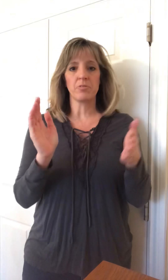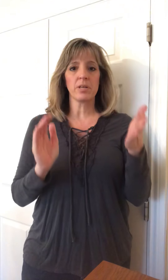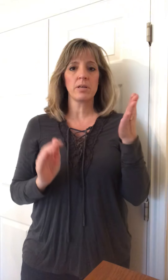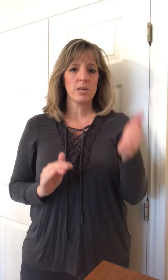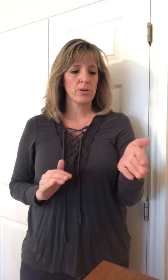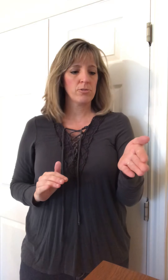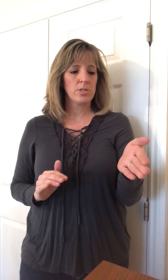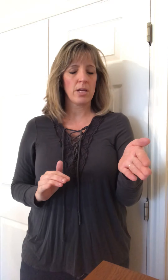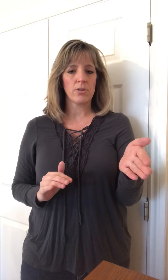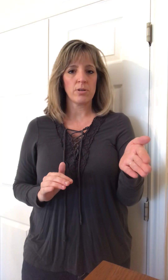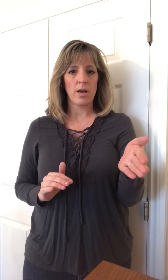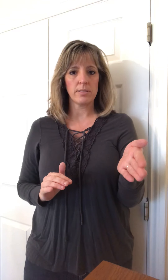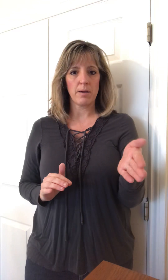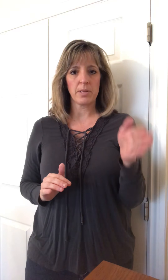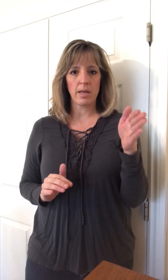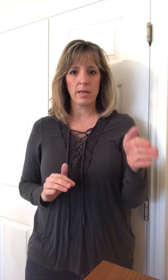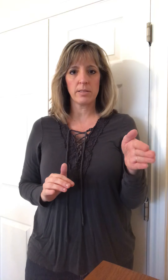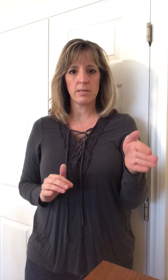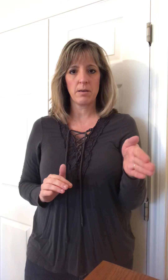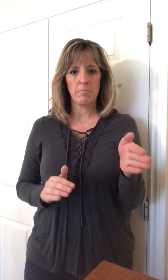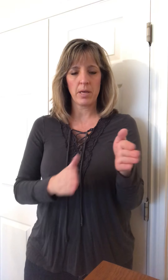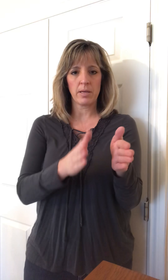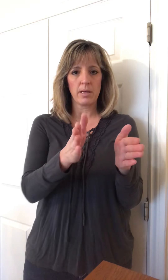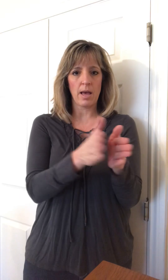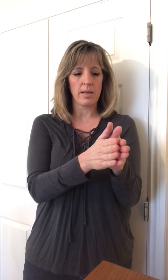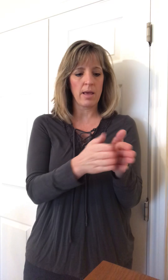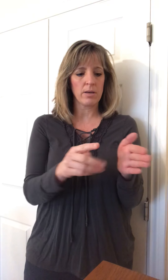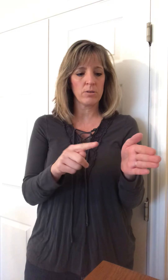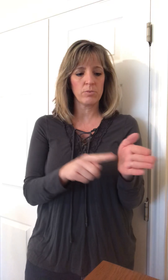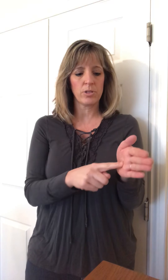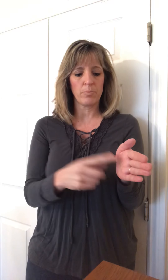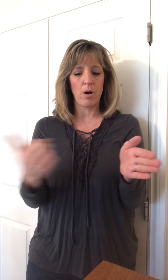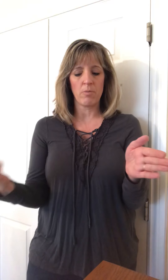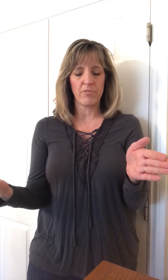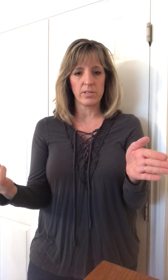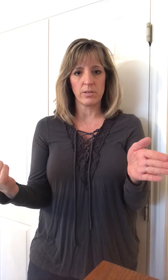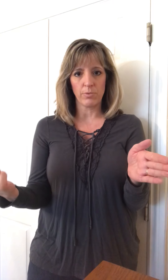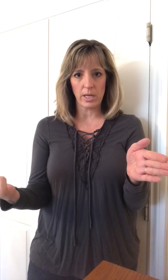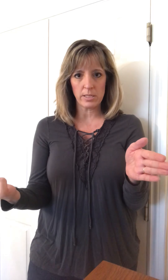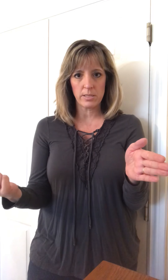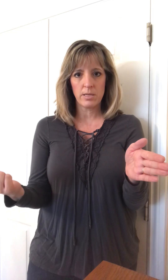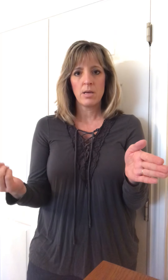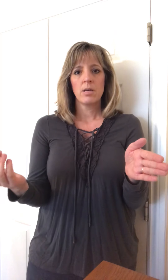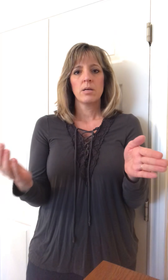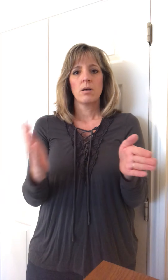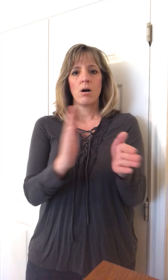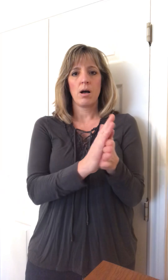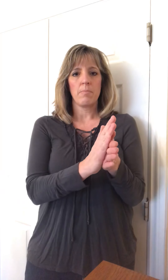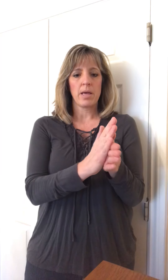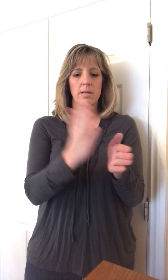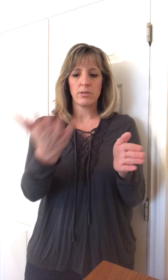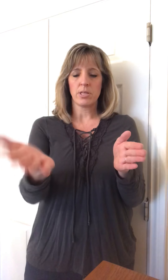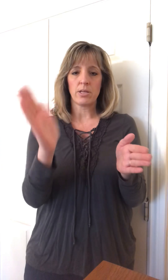Movie, you take your non-dominant hand, make it at an angle with your palm facing right, and then you take